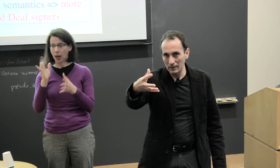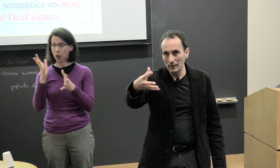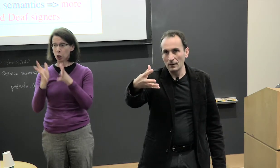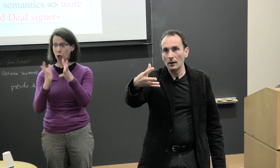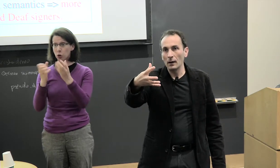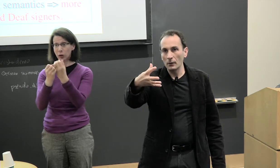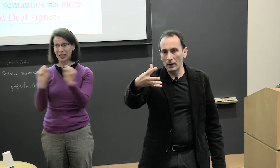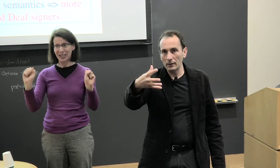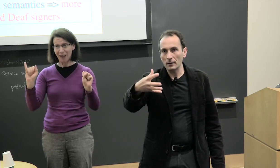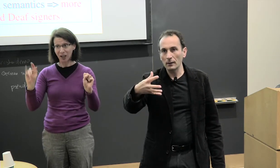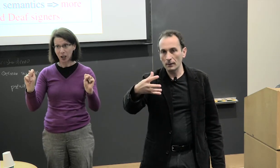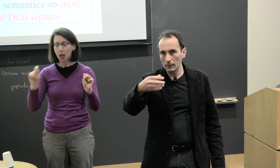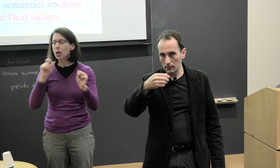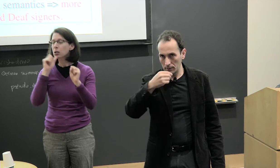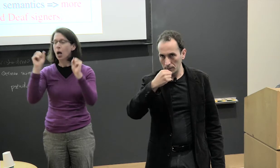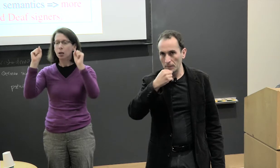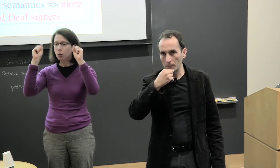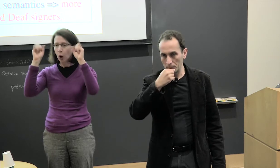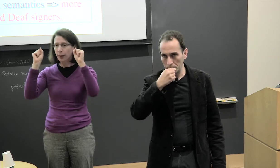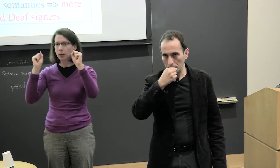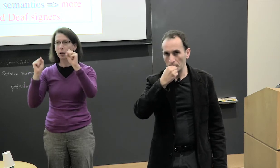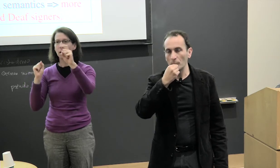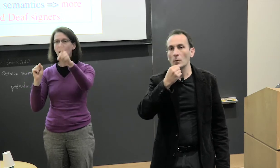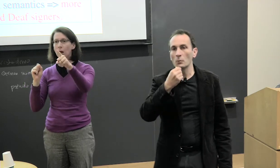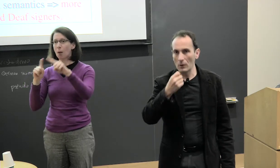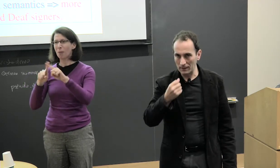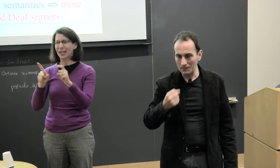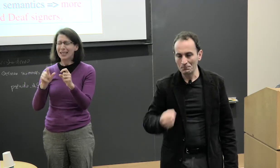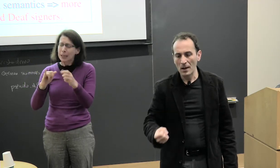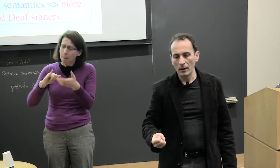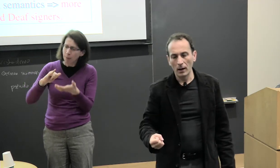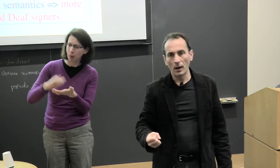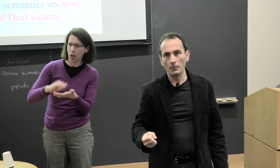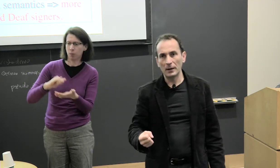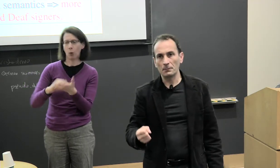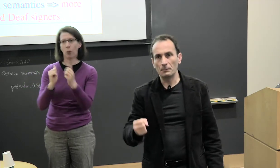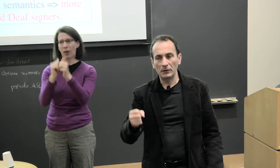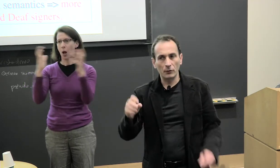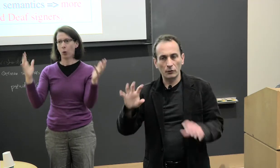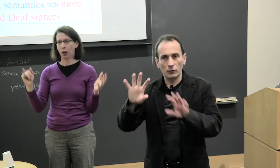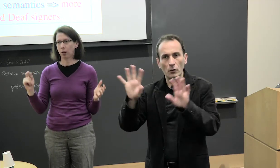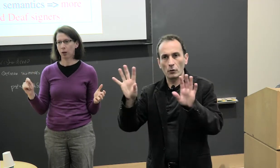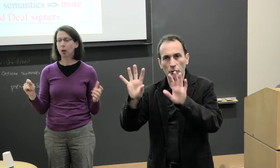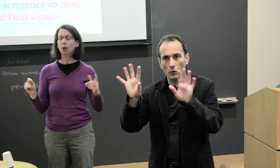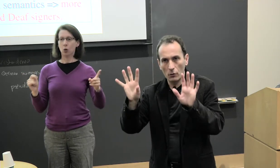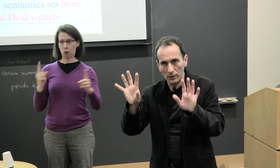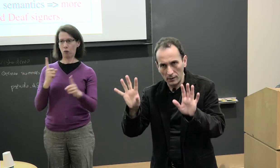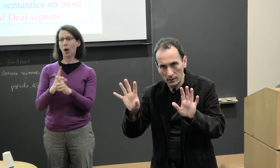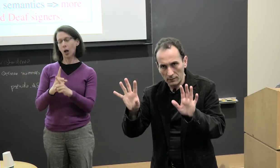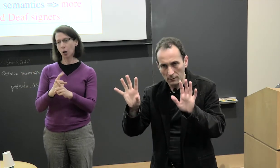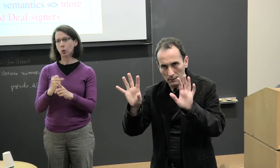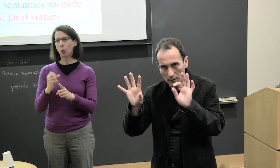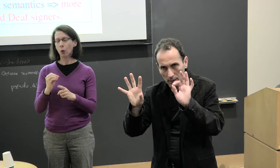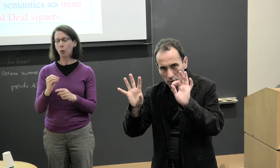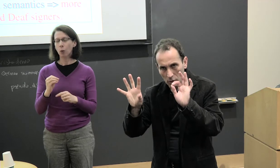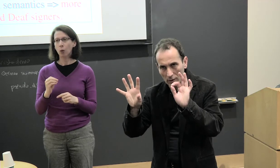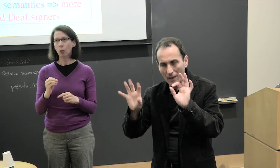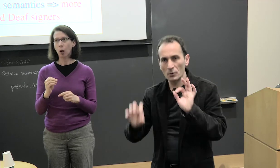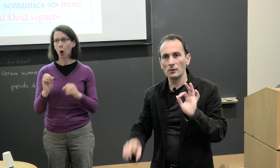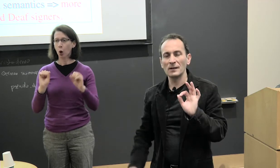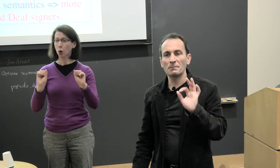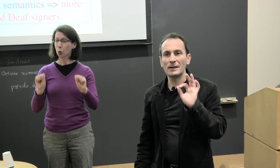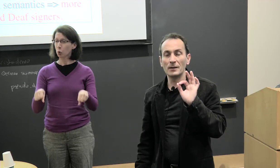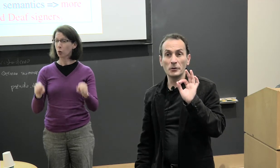surprising. No, right? Just that it's completely impossible without. Right. But it